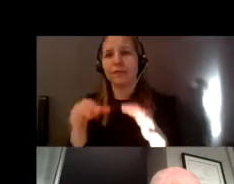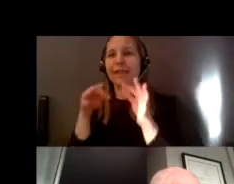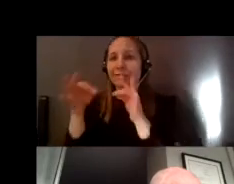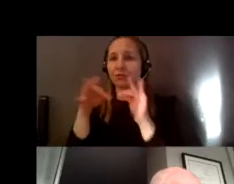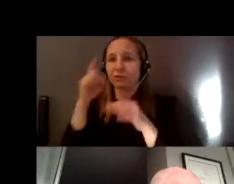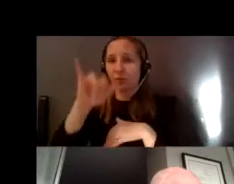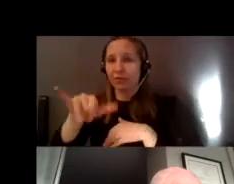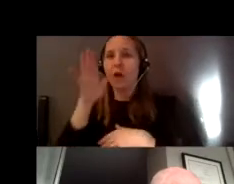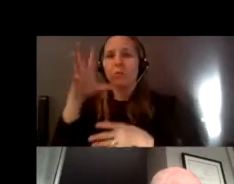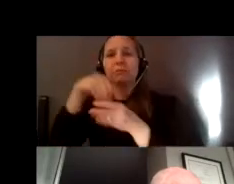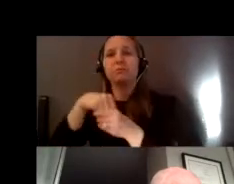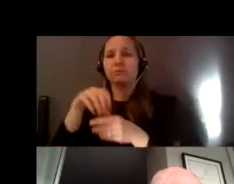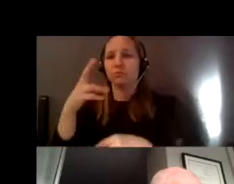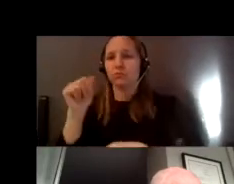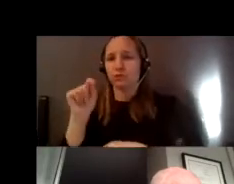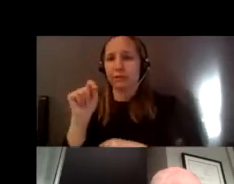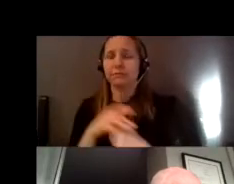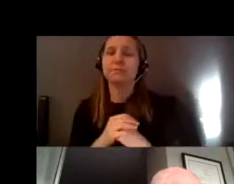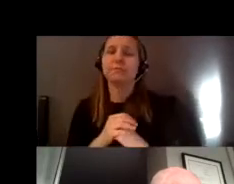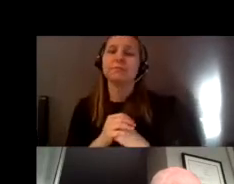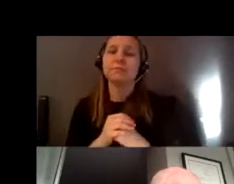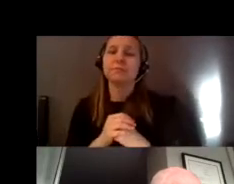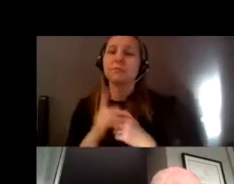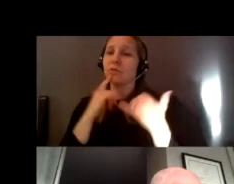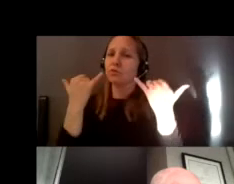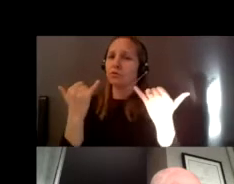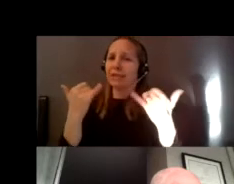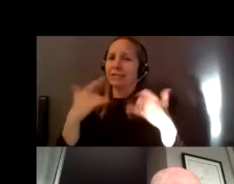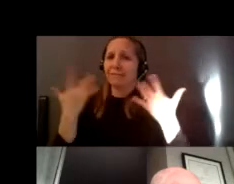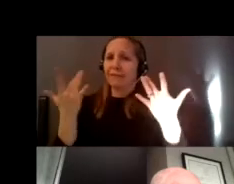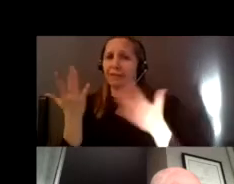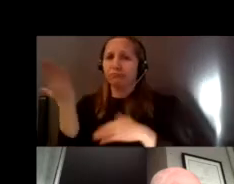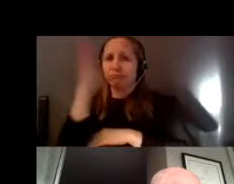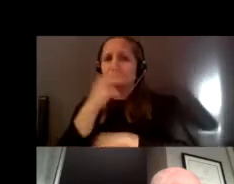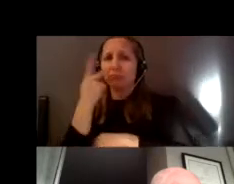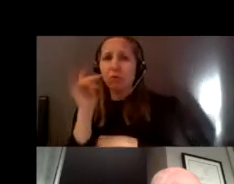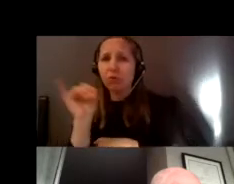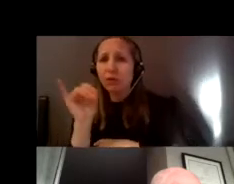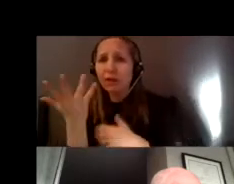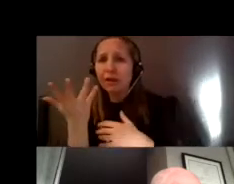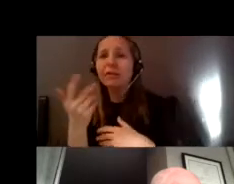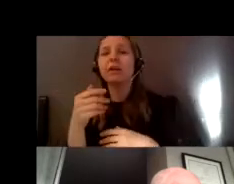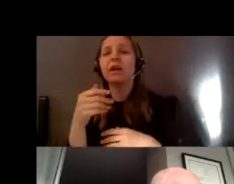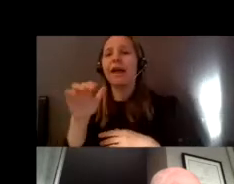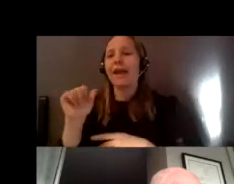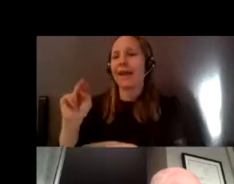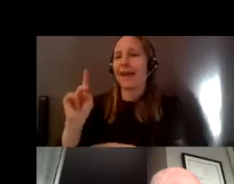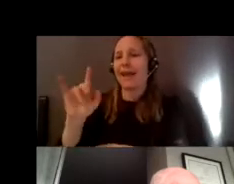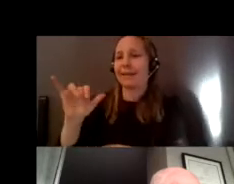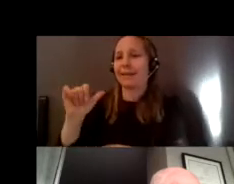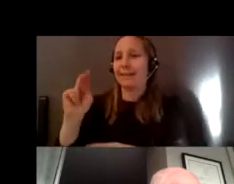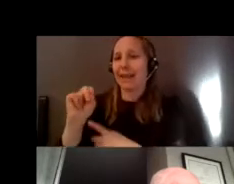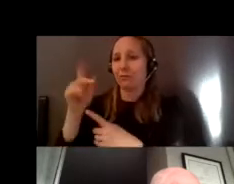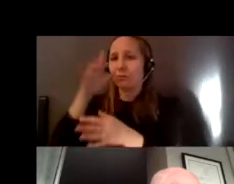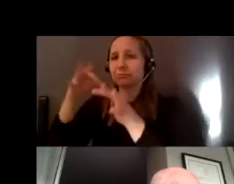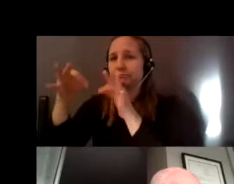hand. So what will today's event look like? In a few minutes, we'll all be hearing from Andy Yan, who will be providing us with